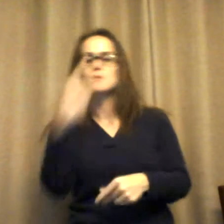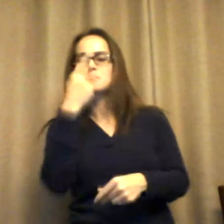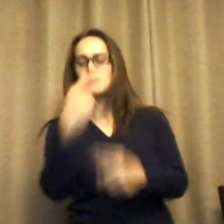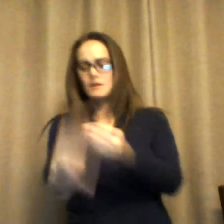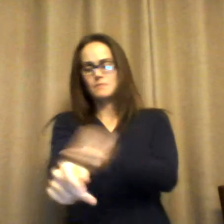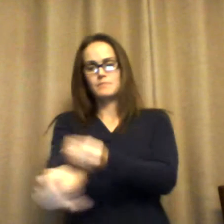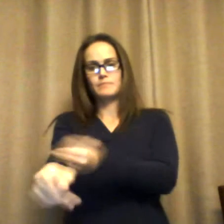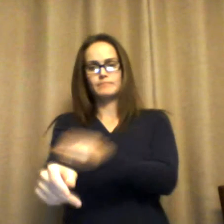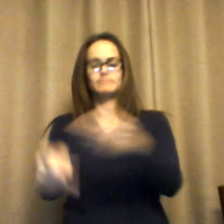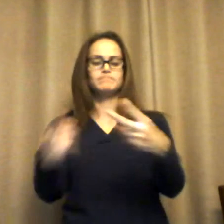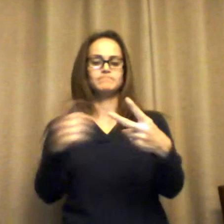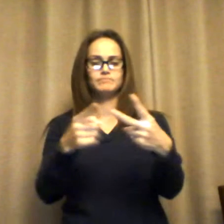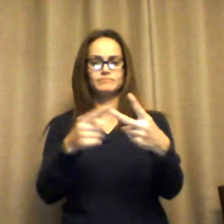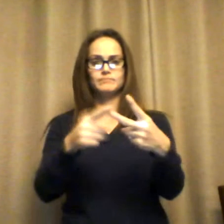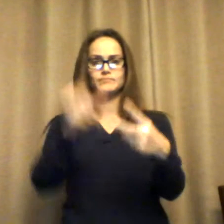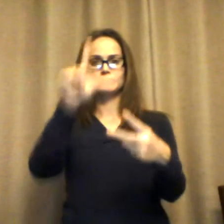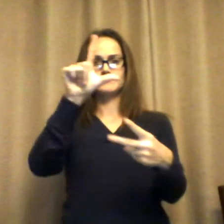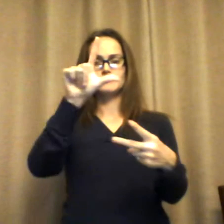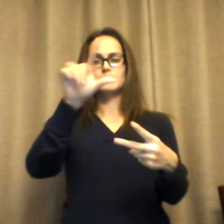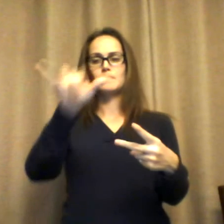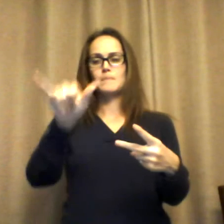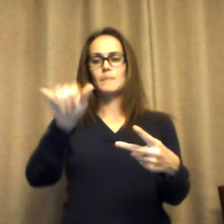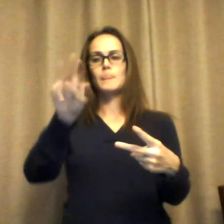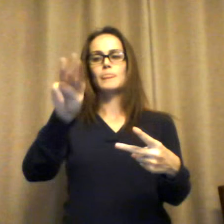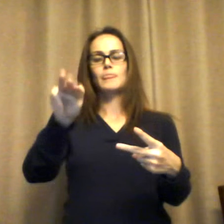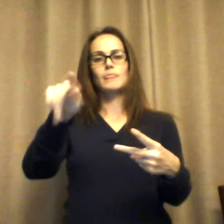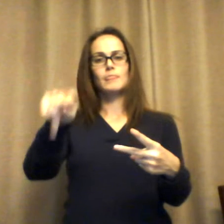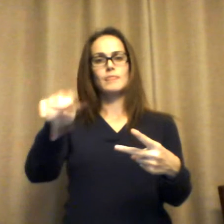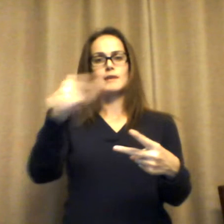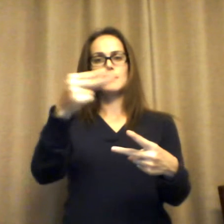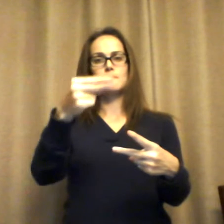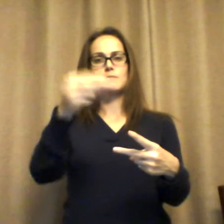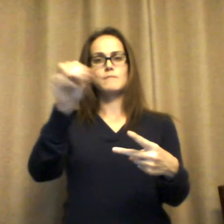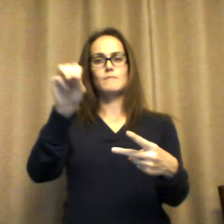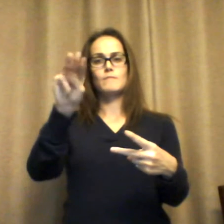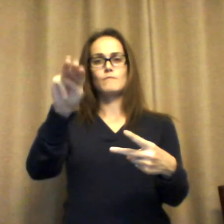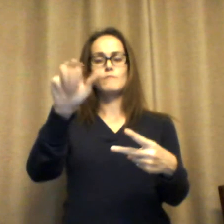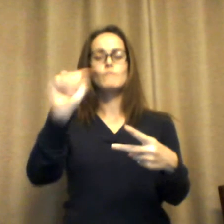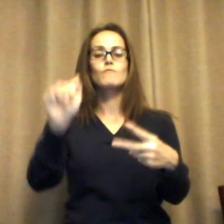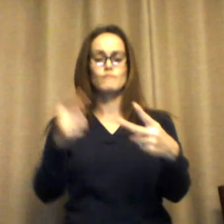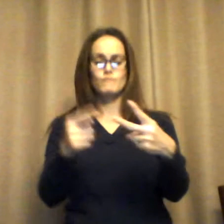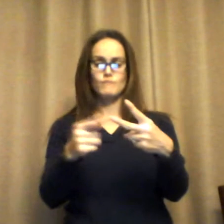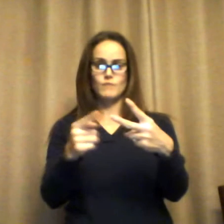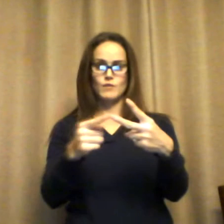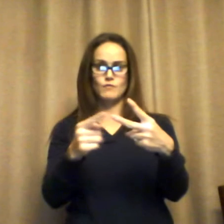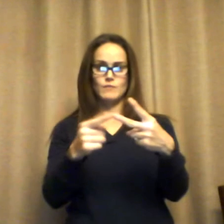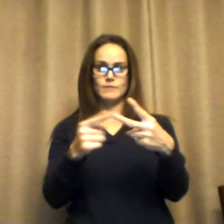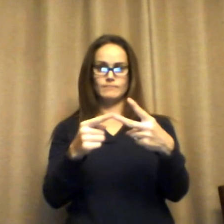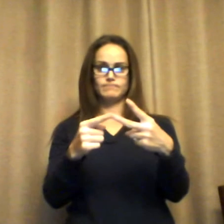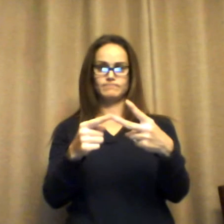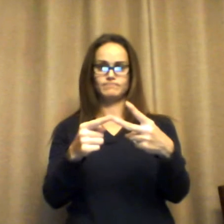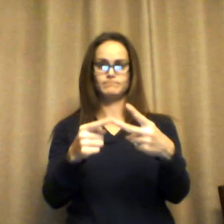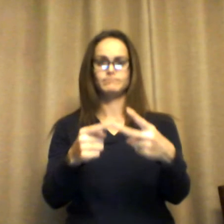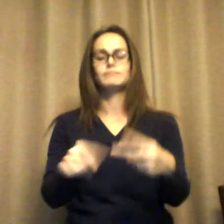cancer, non-Hodgkin's lymphoma, originates in the disease-fighting blood cells known as lymphocytes. This appears